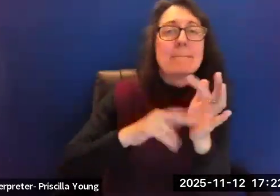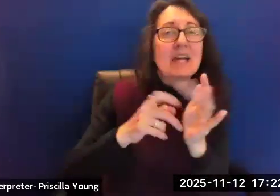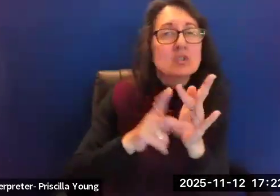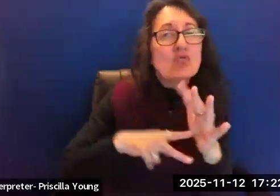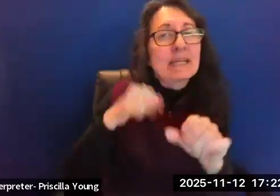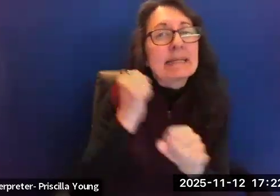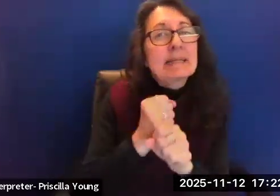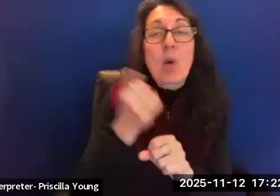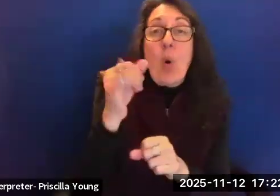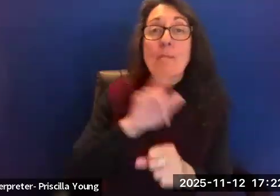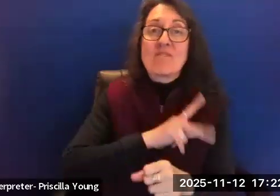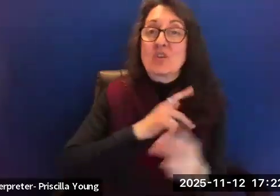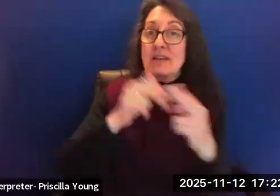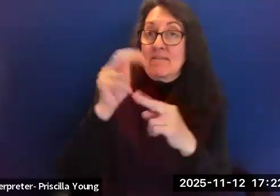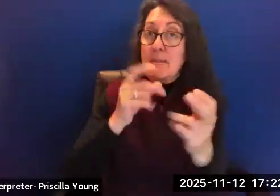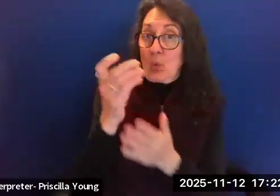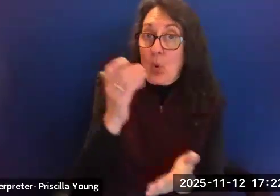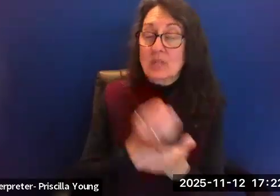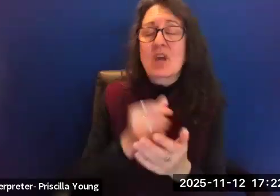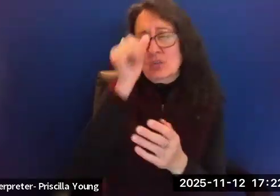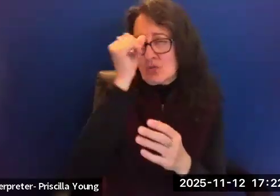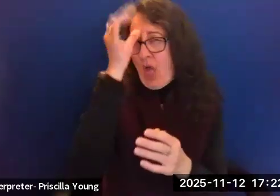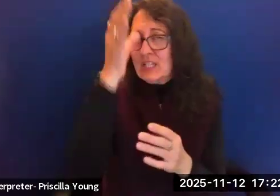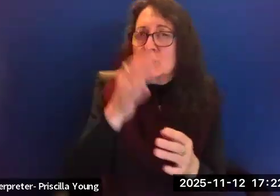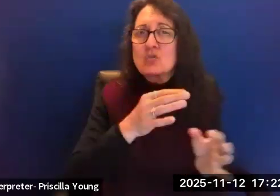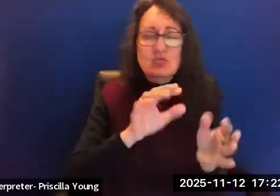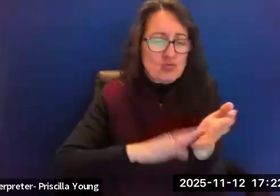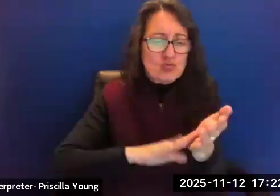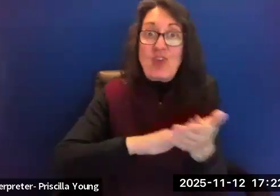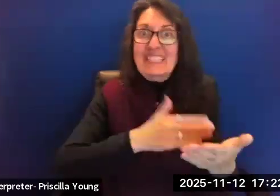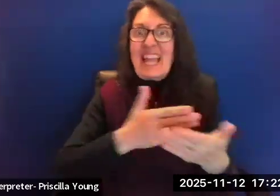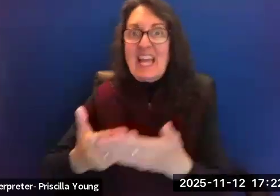knowledge translation or knowledge mobilization costs,